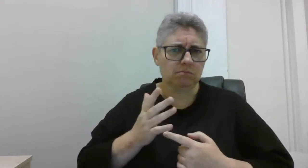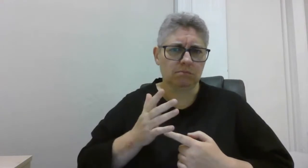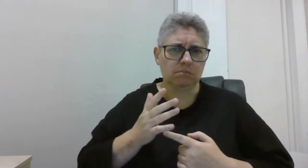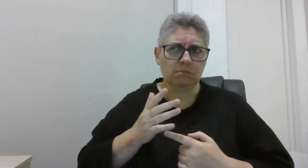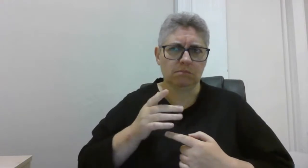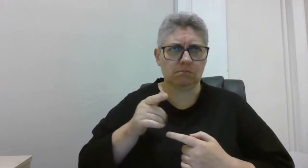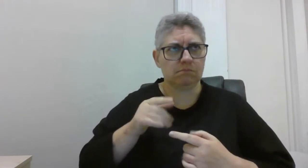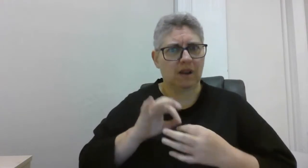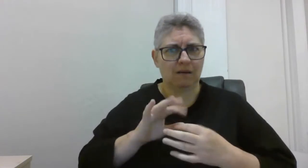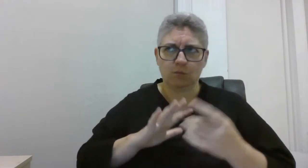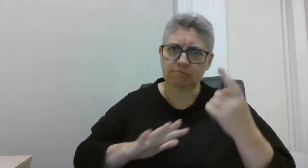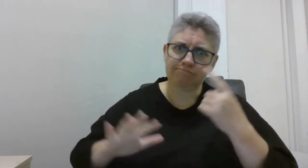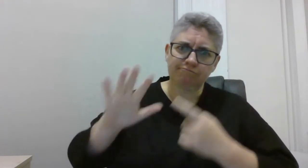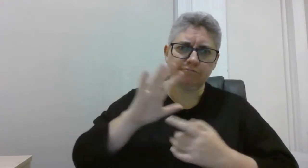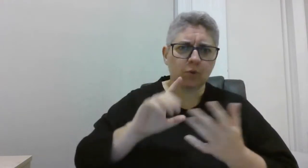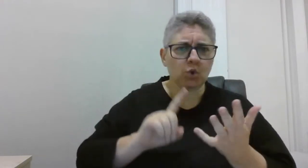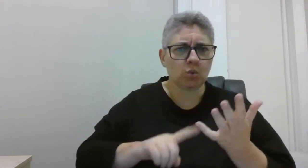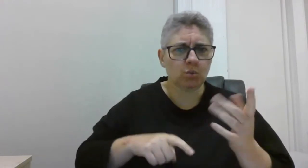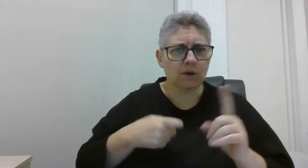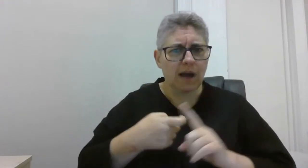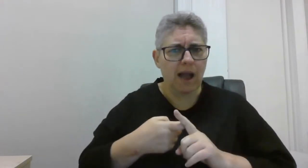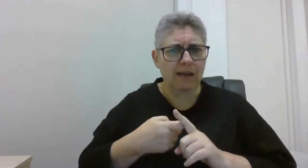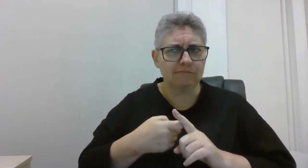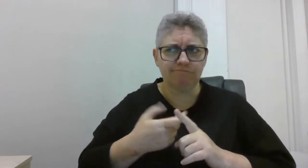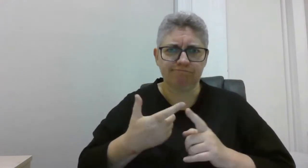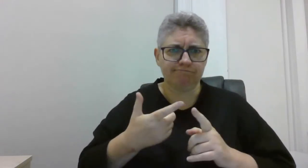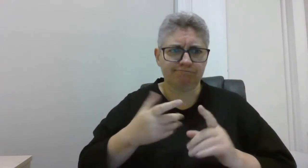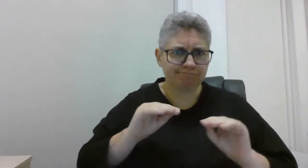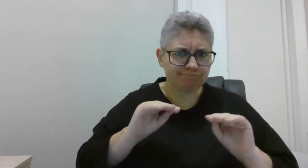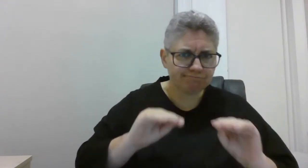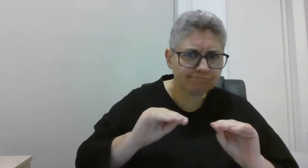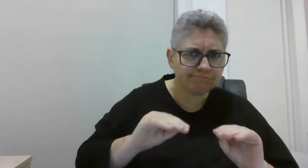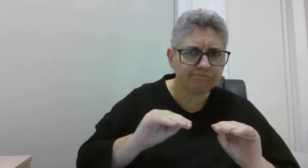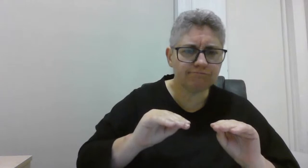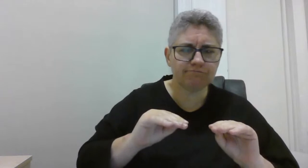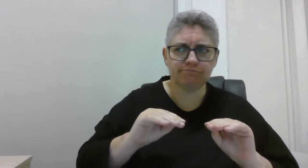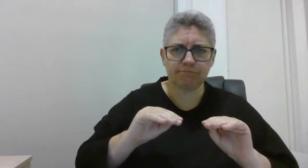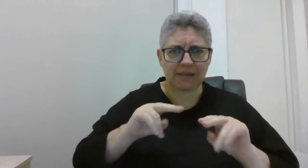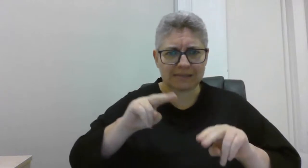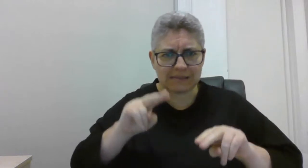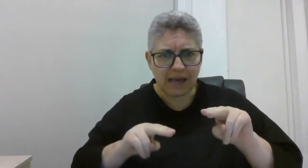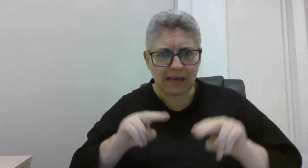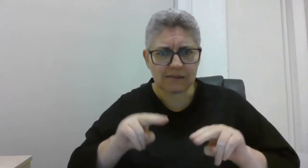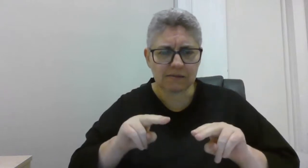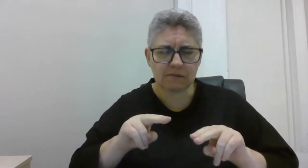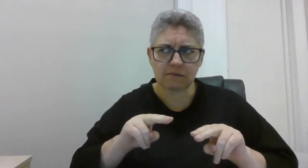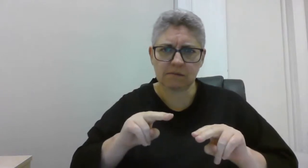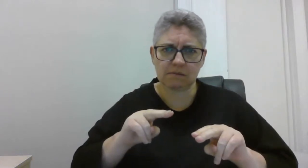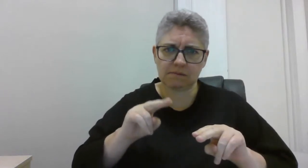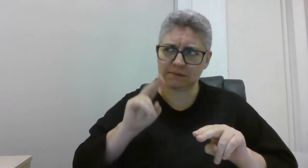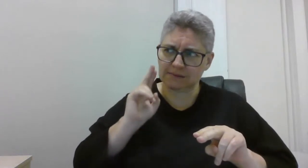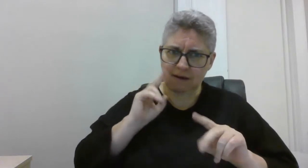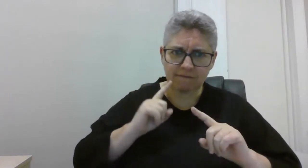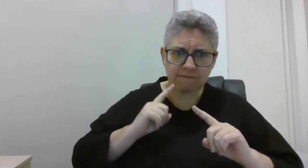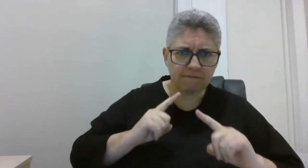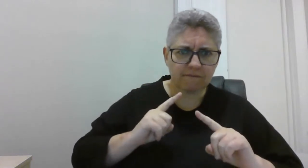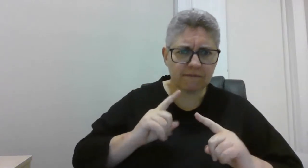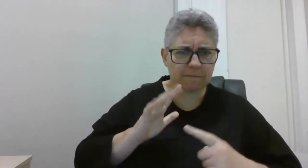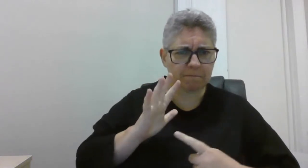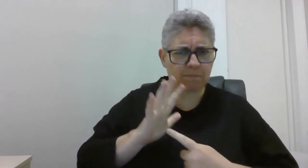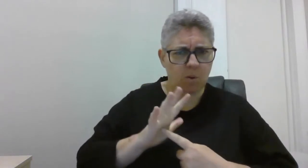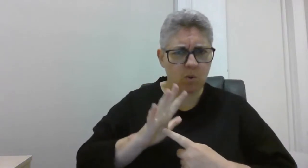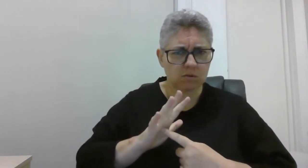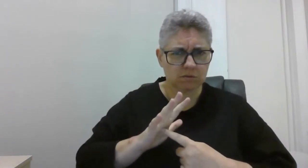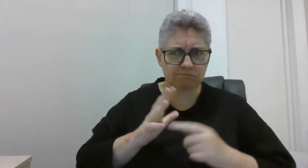extremely excited about our two guests we have tonight because they have been involved in teaching and assessing throughout the whole of